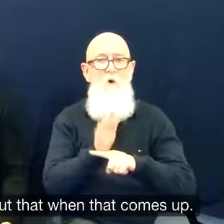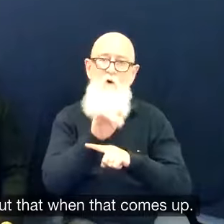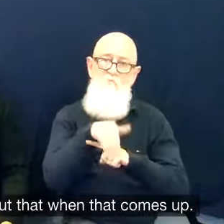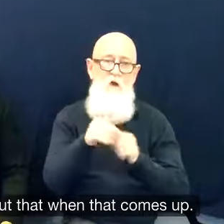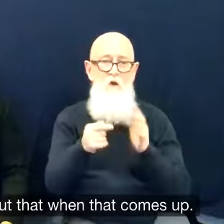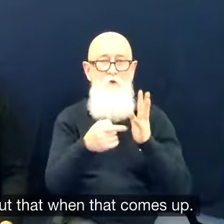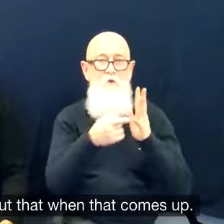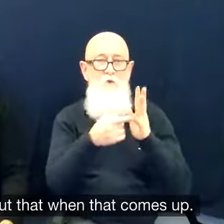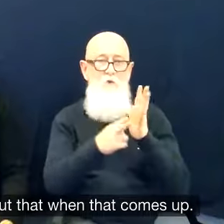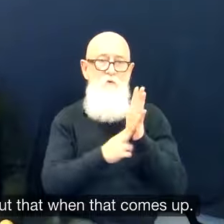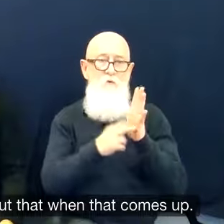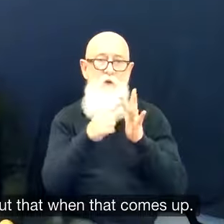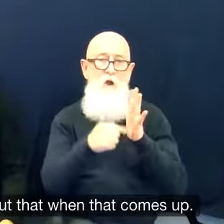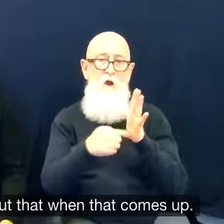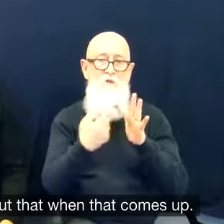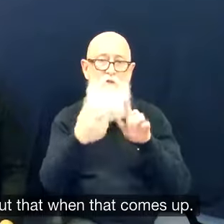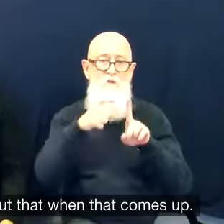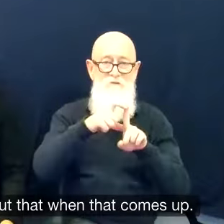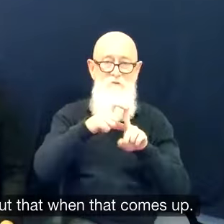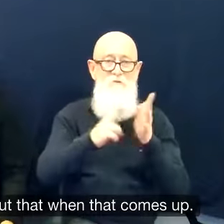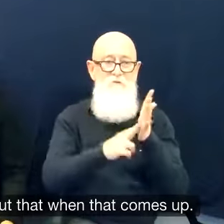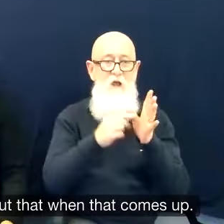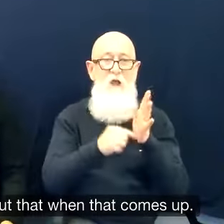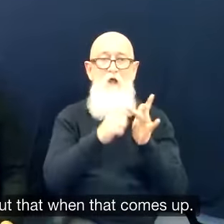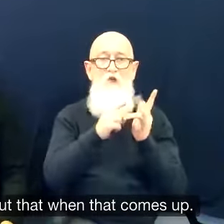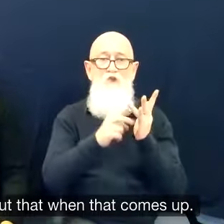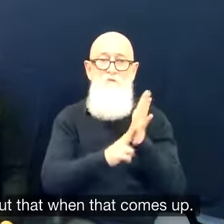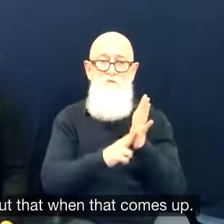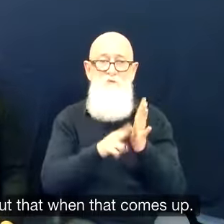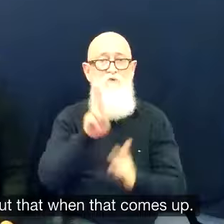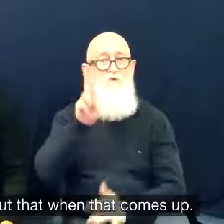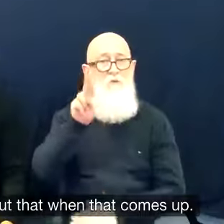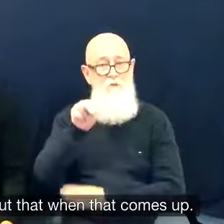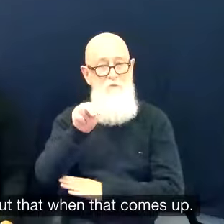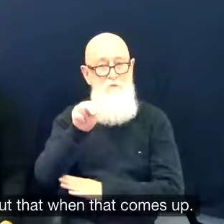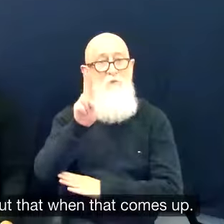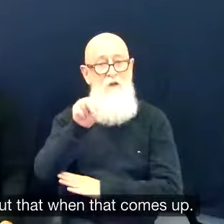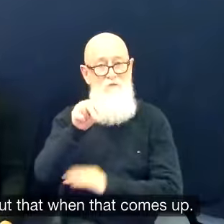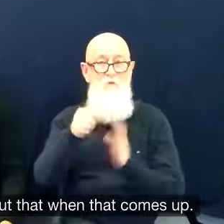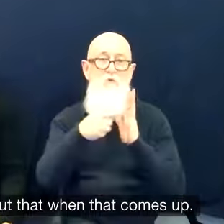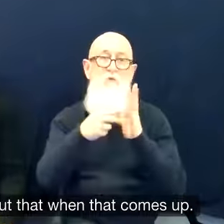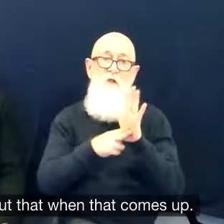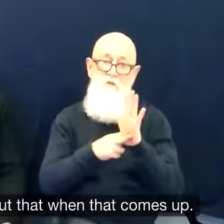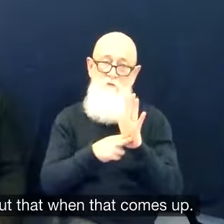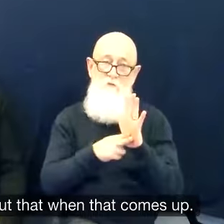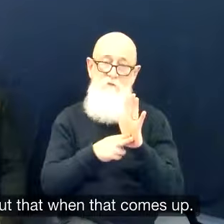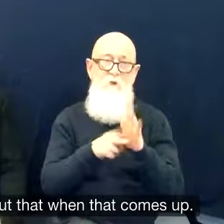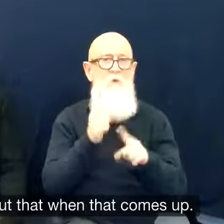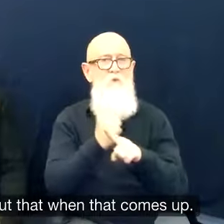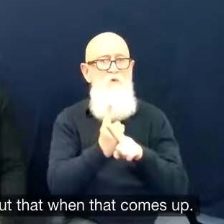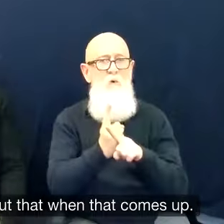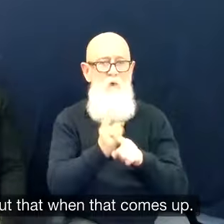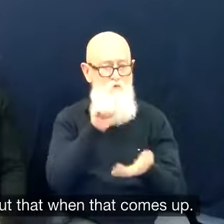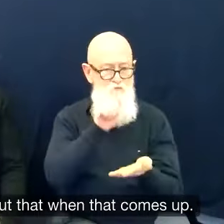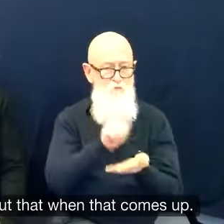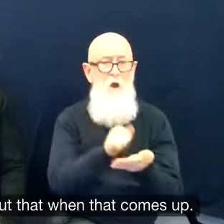United Nations Convention on the Rights of People with Disabilities. We'll be talking